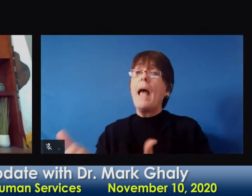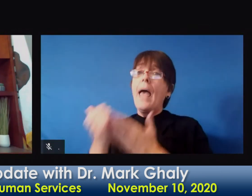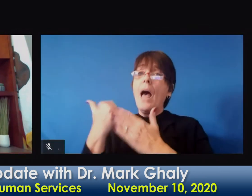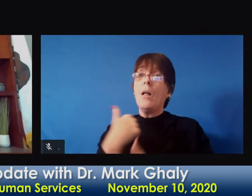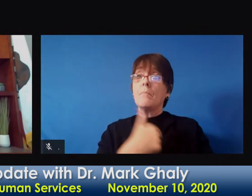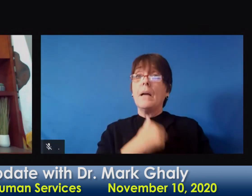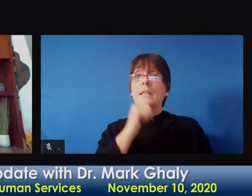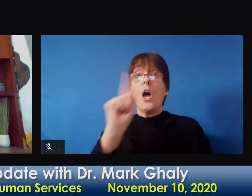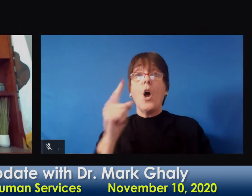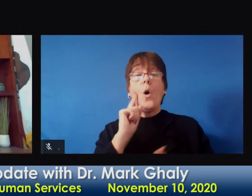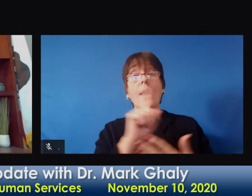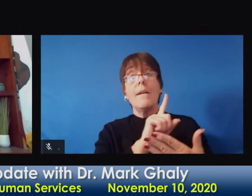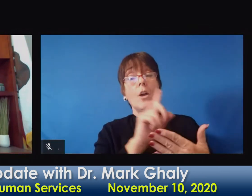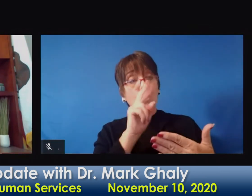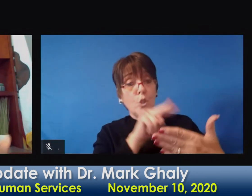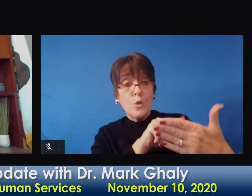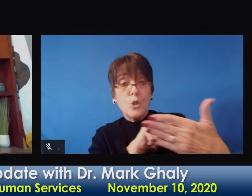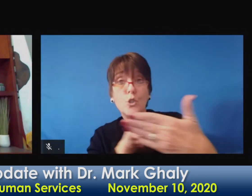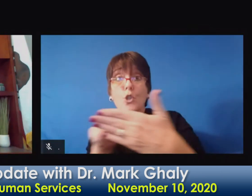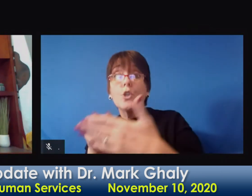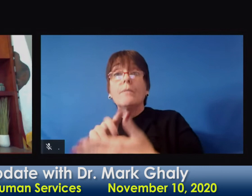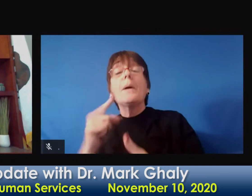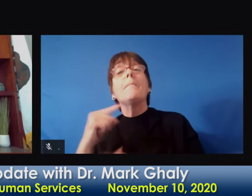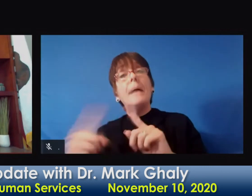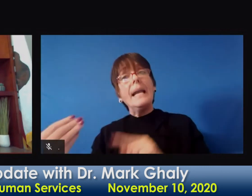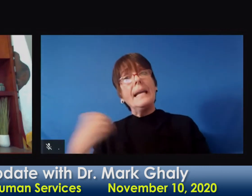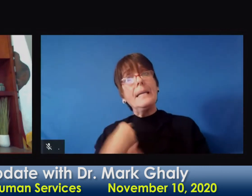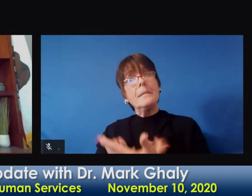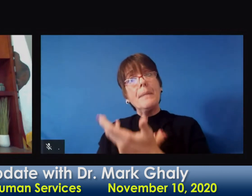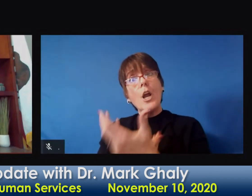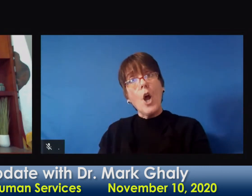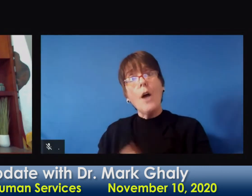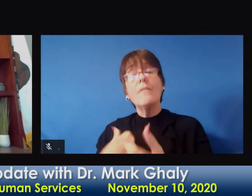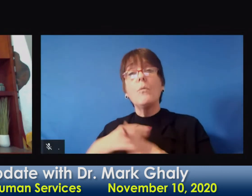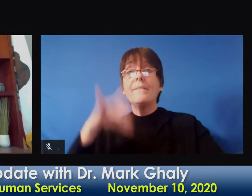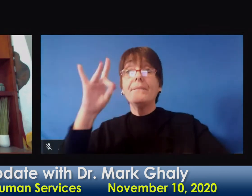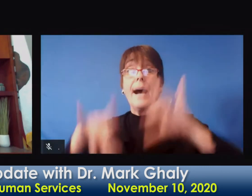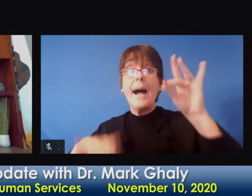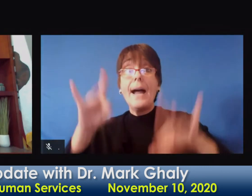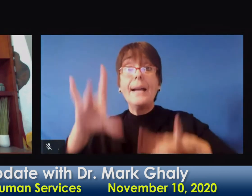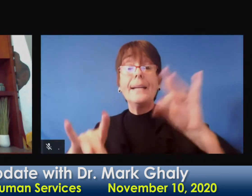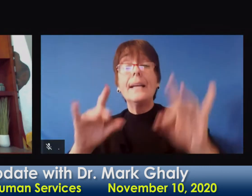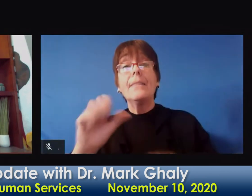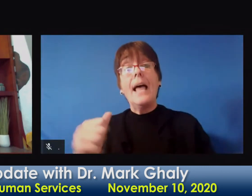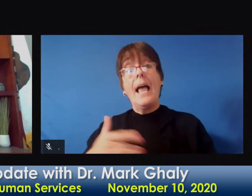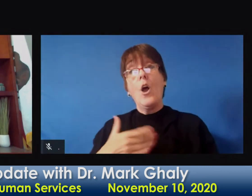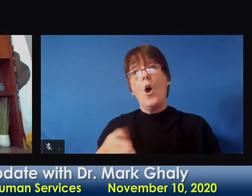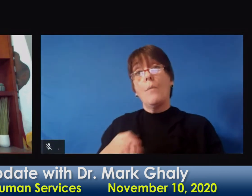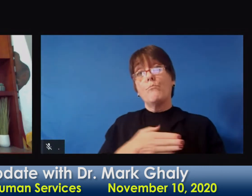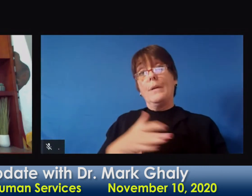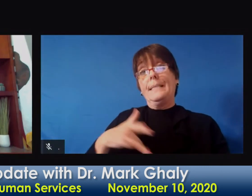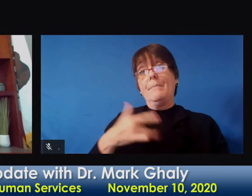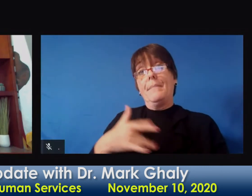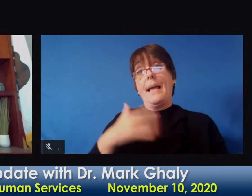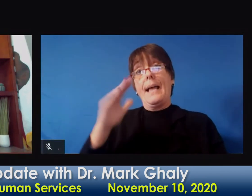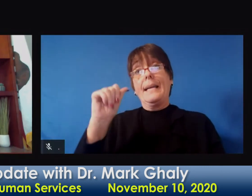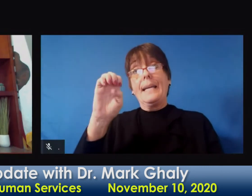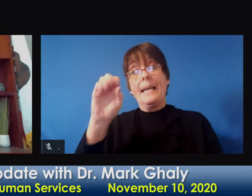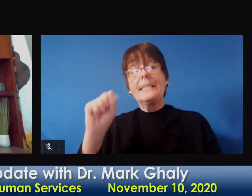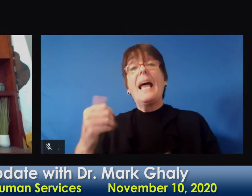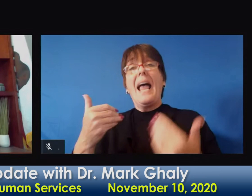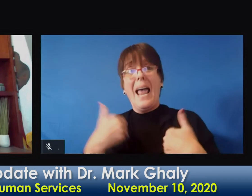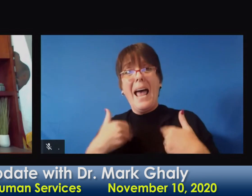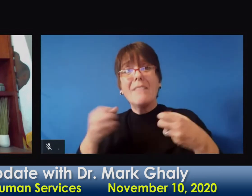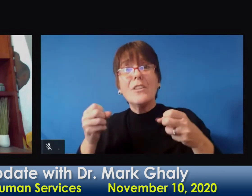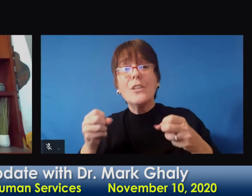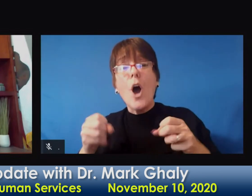from a surveillance perspective, but it gives us confidence we're finding those asymptomatic or pre-symptomatic cases and have the chance